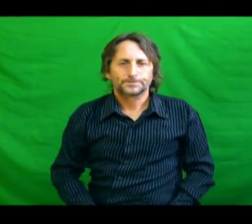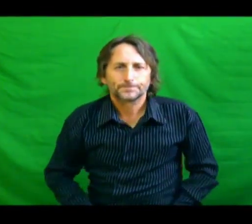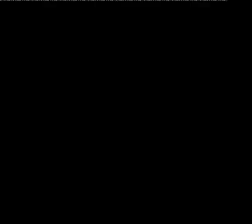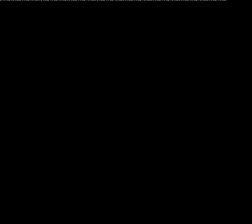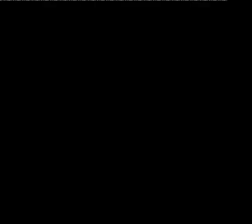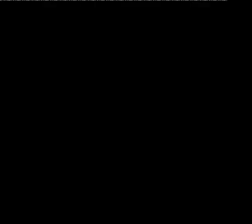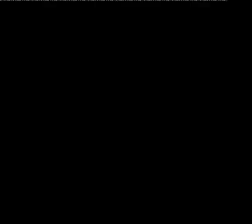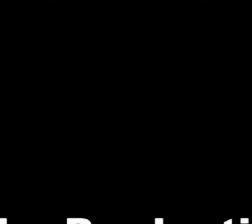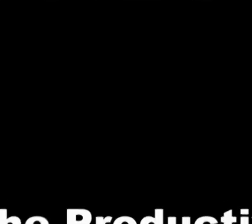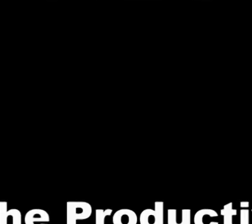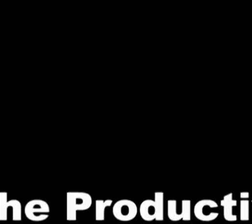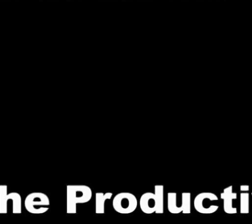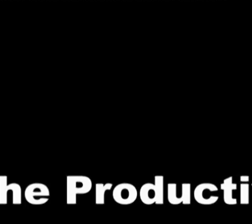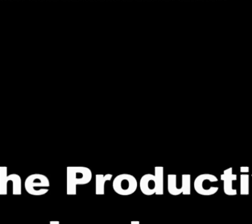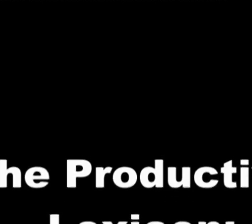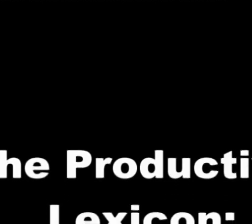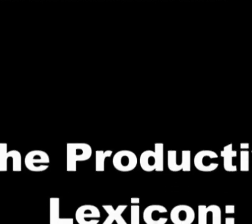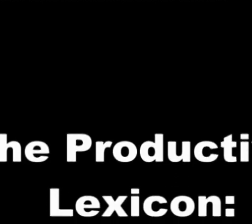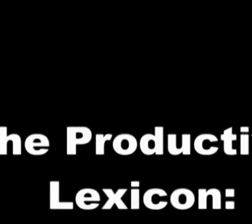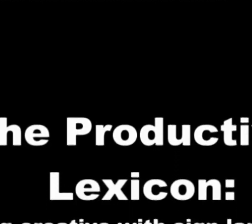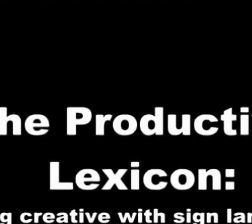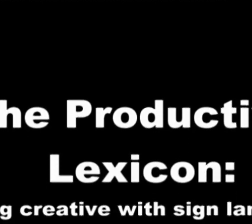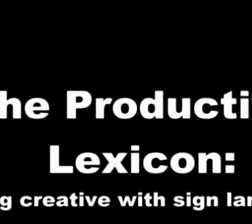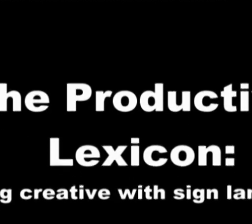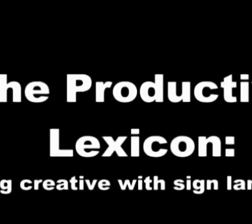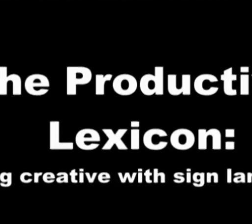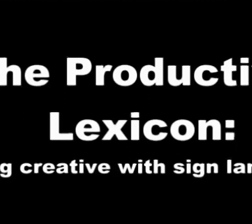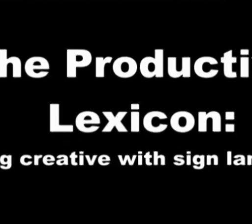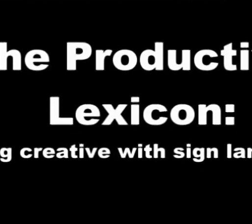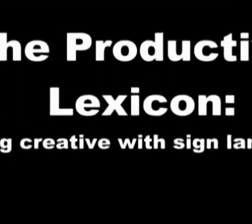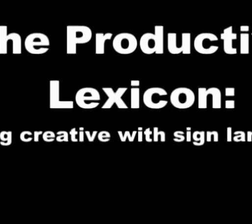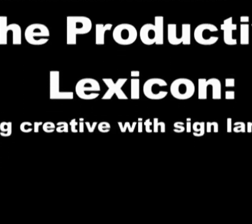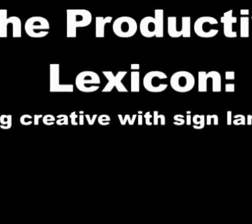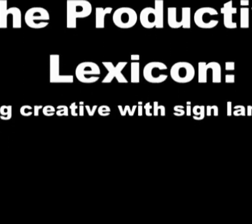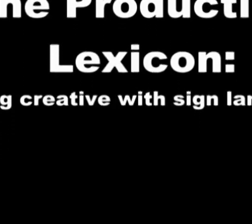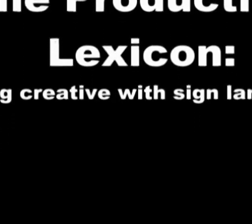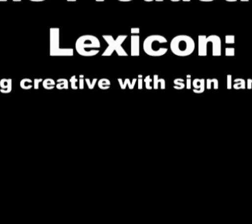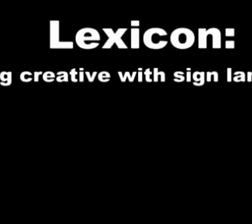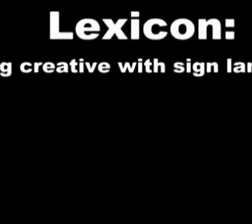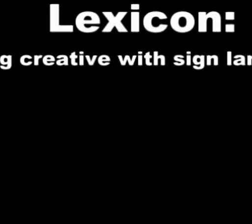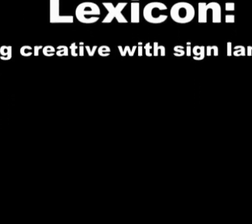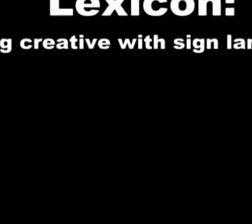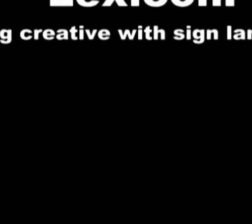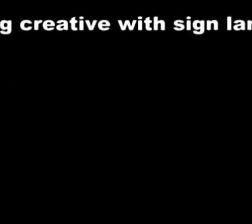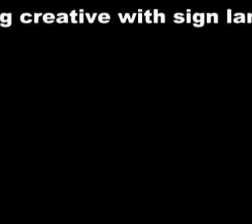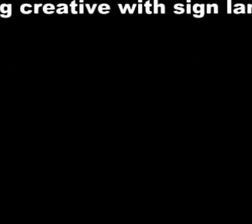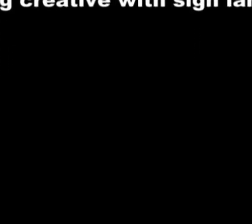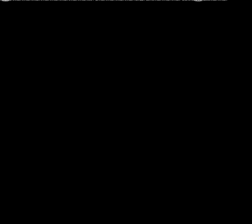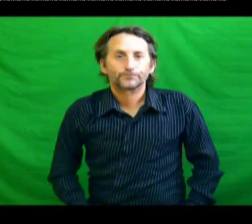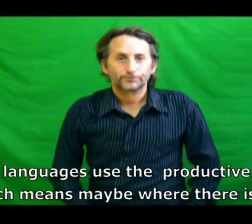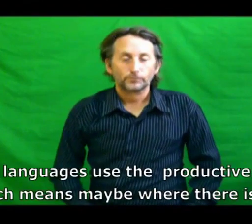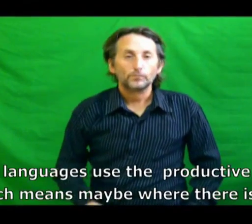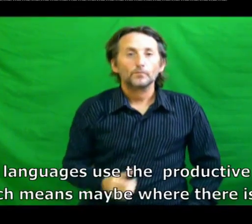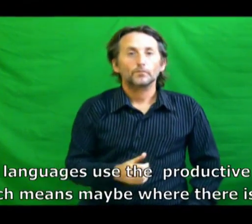The productive lexicon, being creative with sign language. Sign languages use the productive